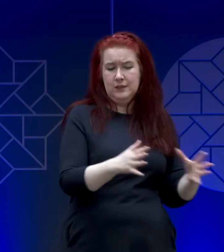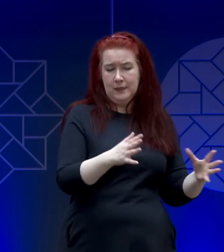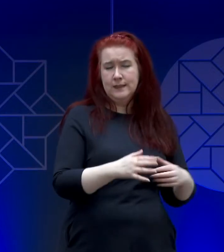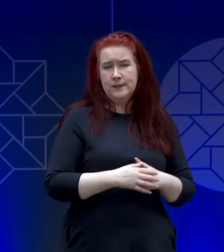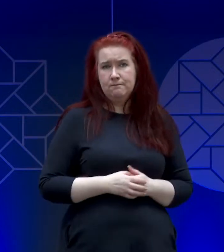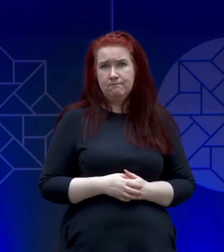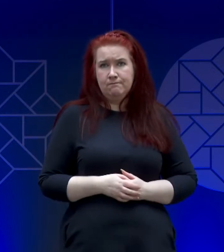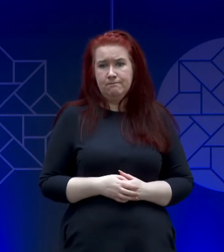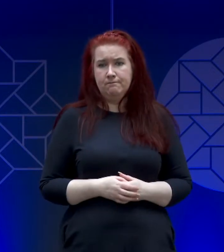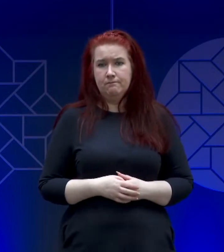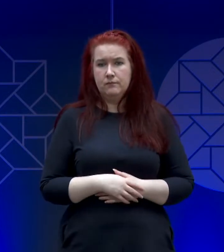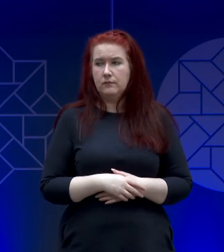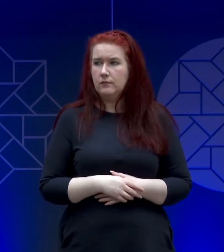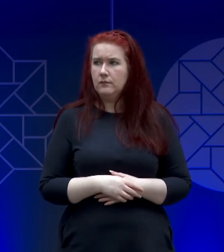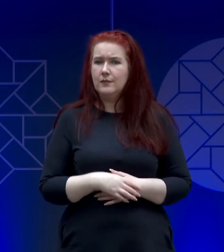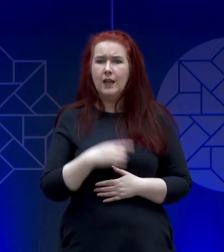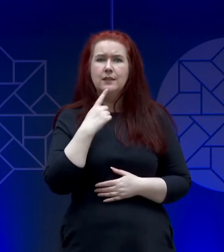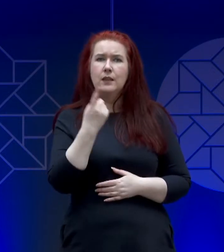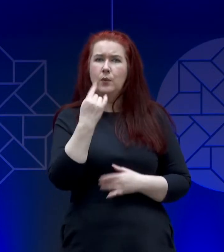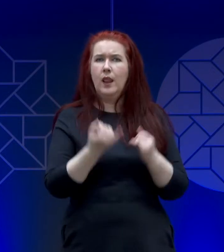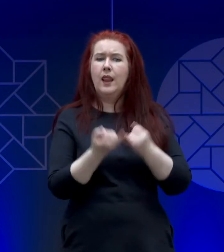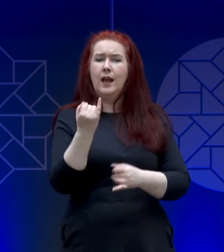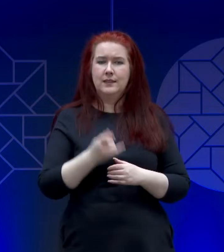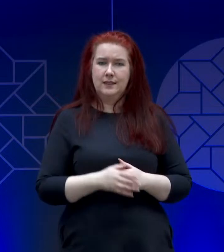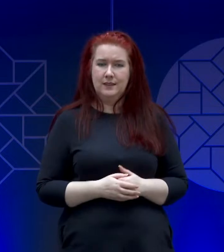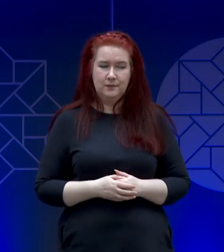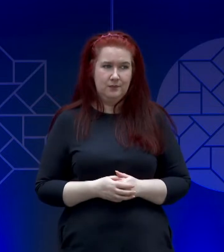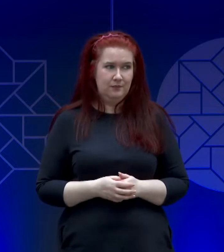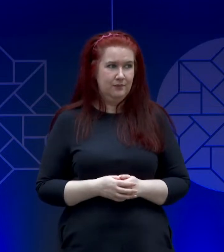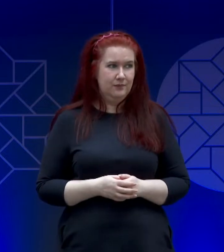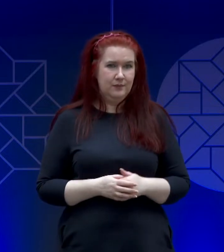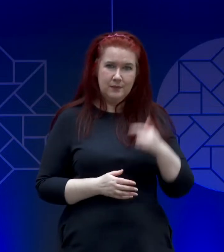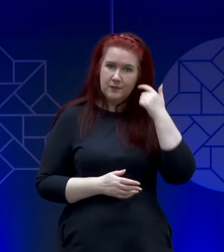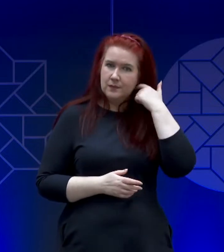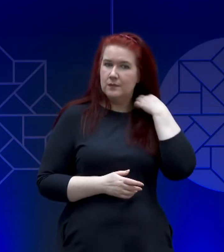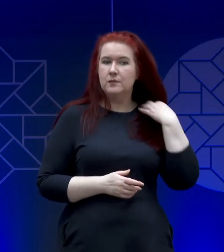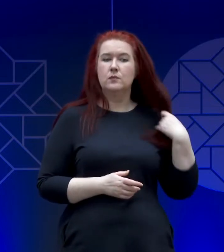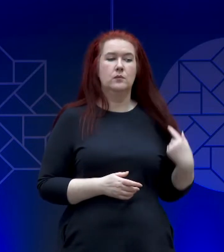bargain. Now, I said one like, yes, this lady.